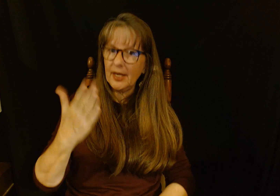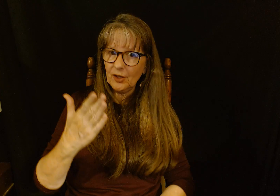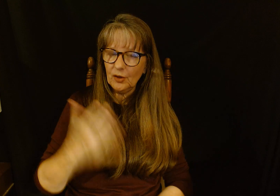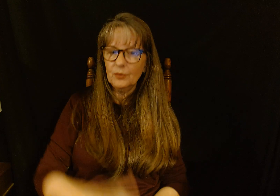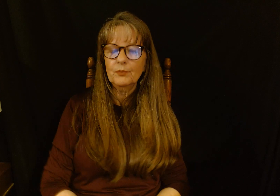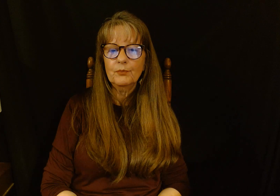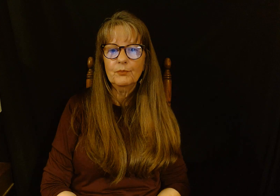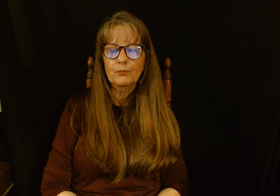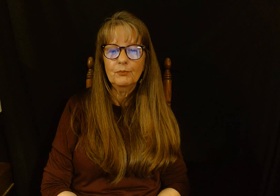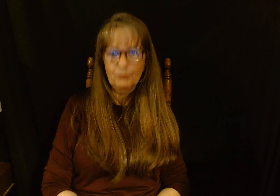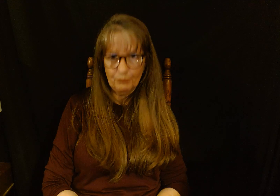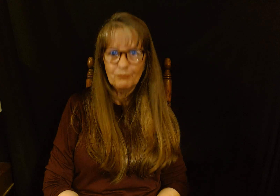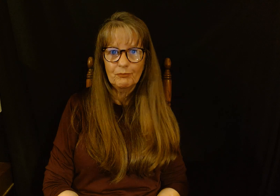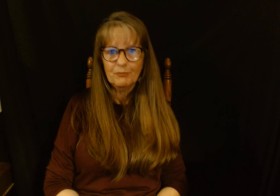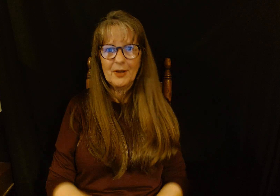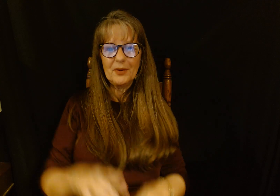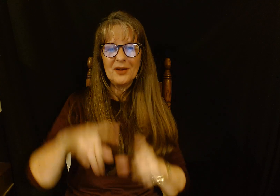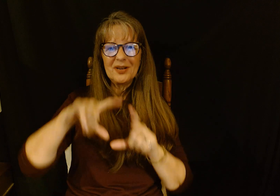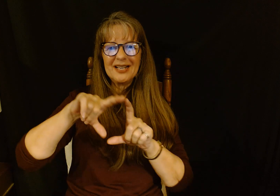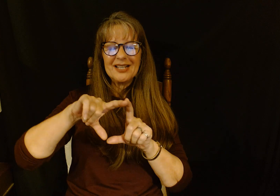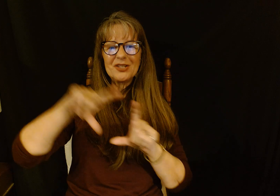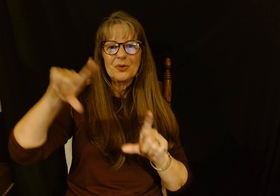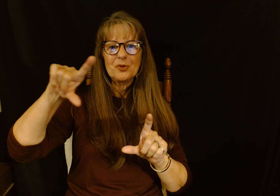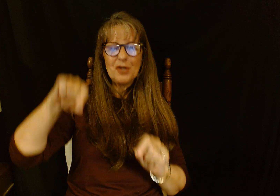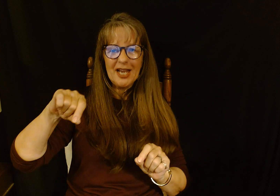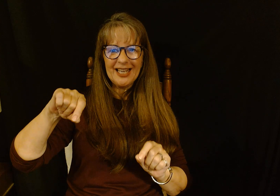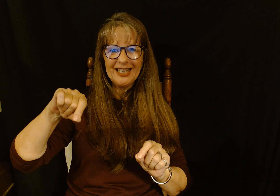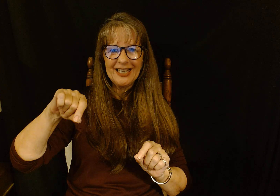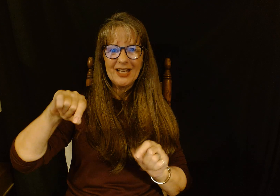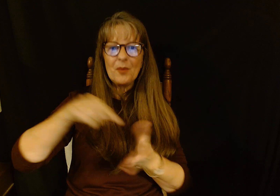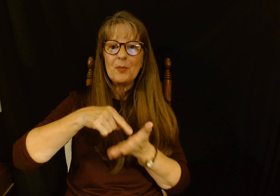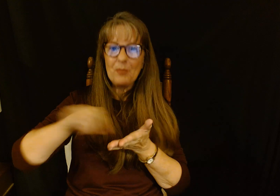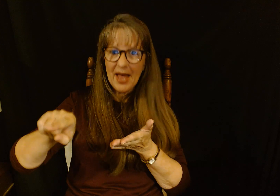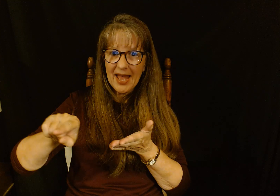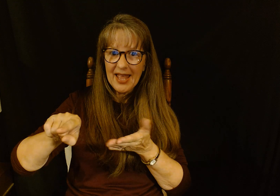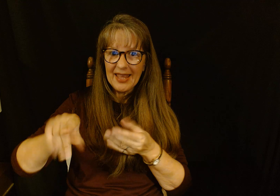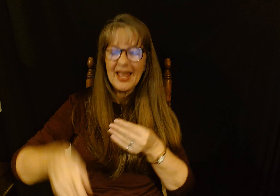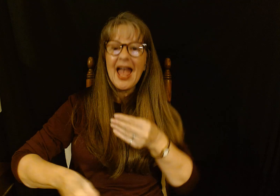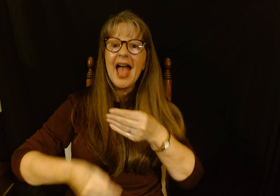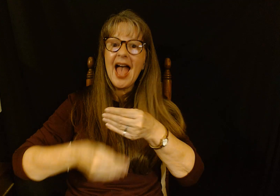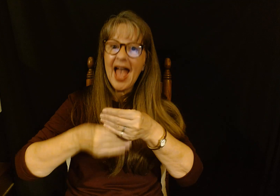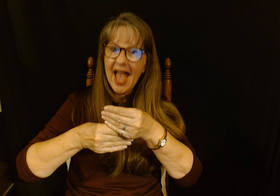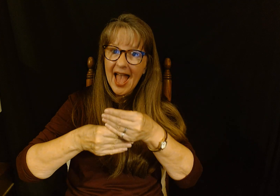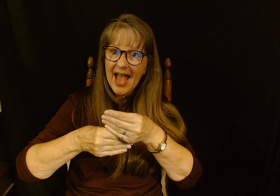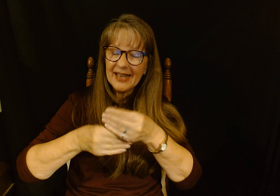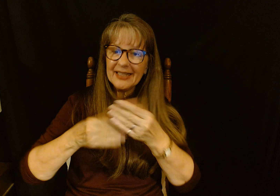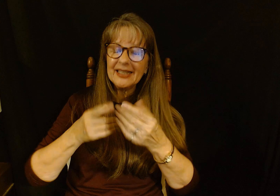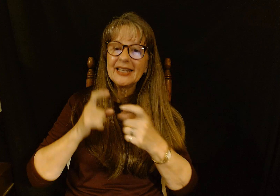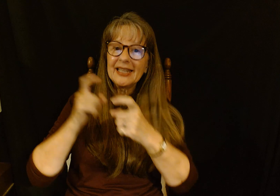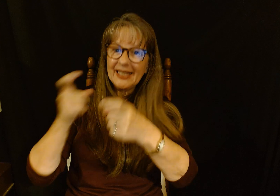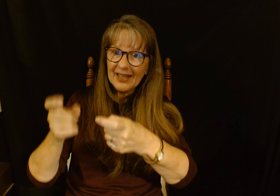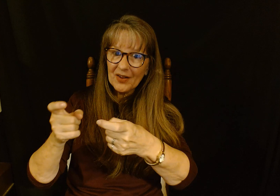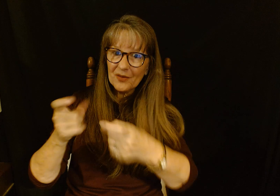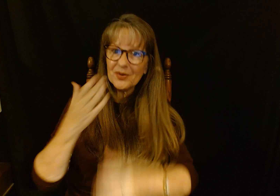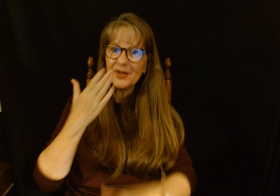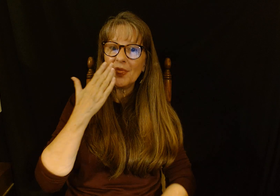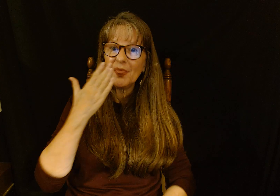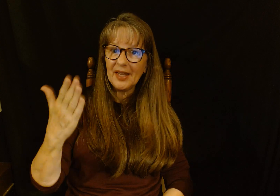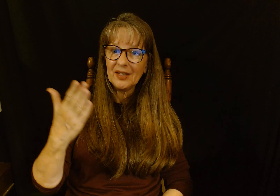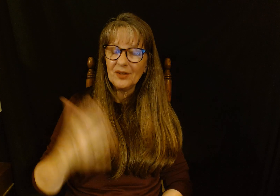you. There we go. So check, pay, add, give, thank you.